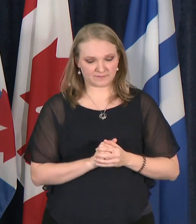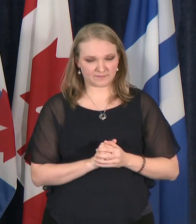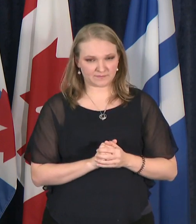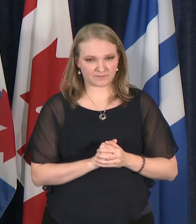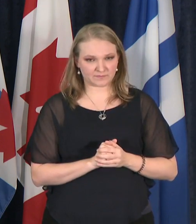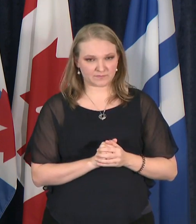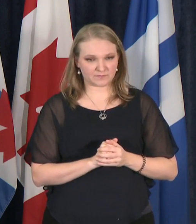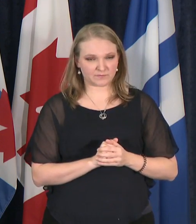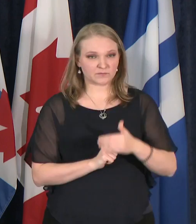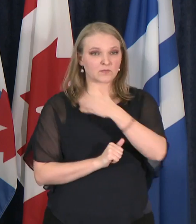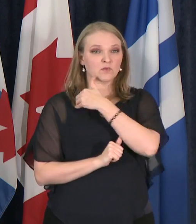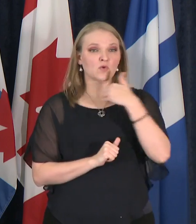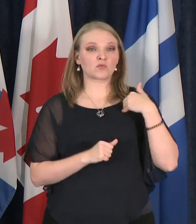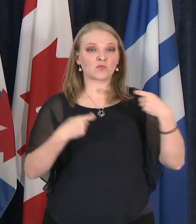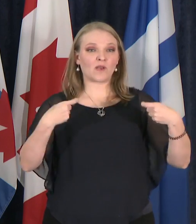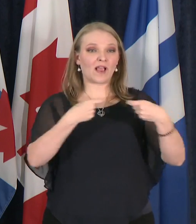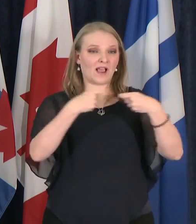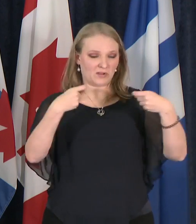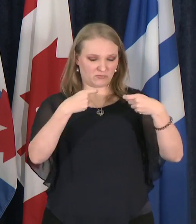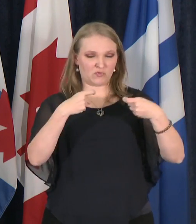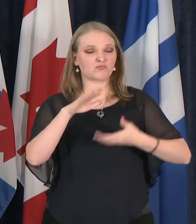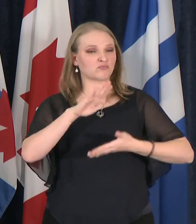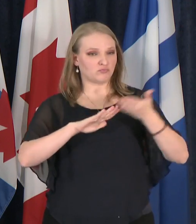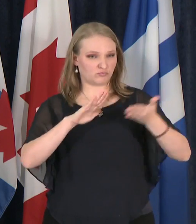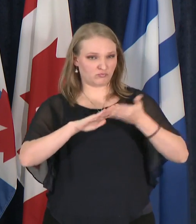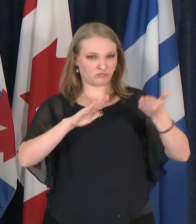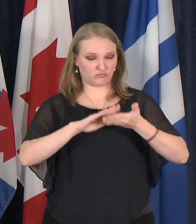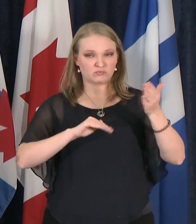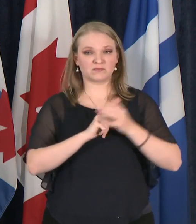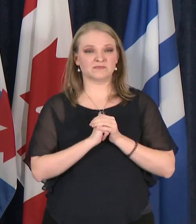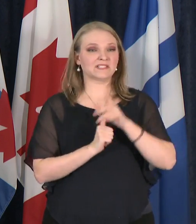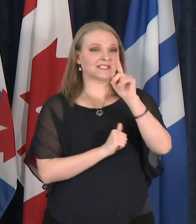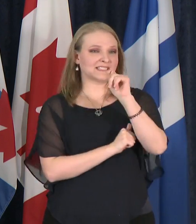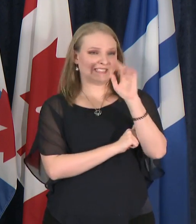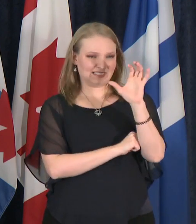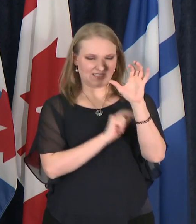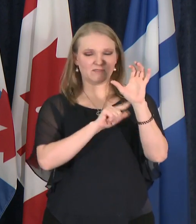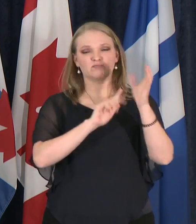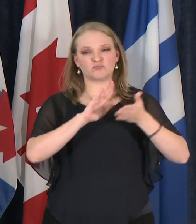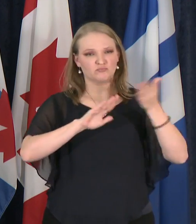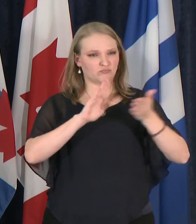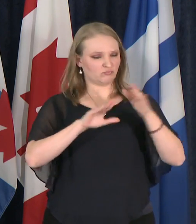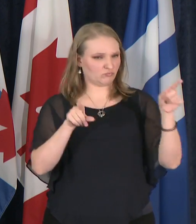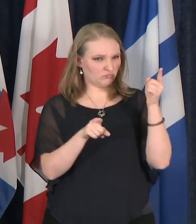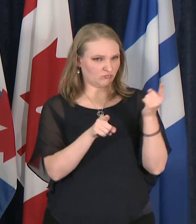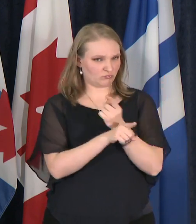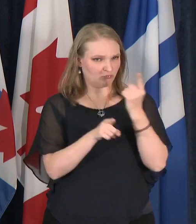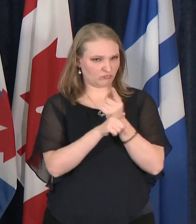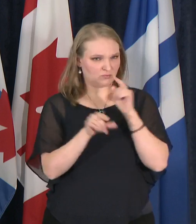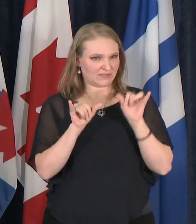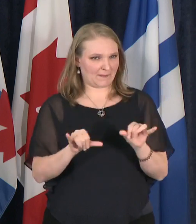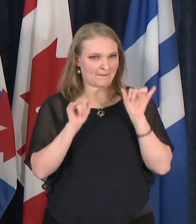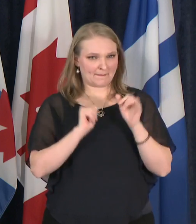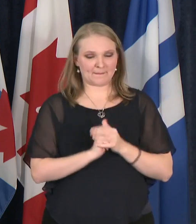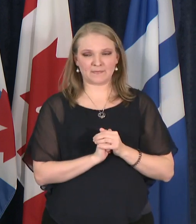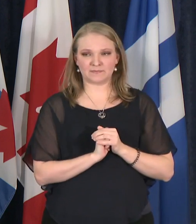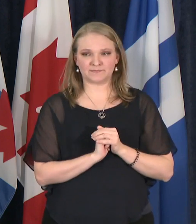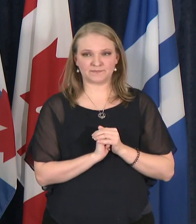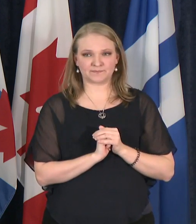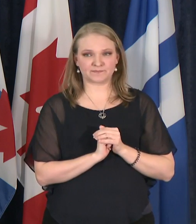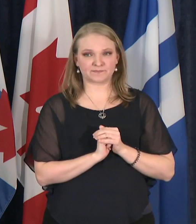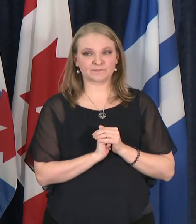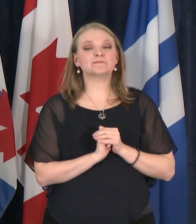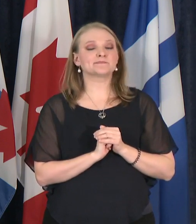Toronto Hydro is operating normally, and the TTC is operating normally. There are a number of